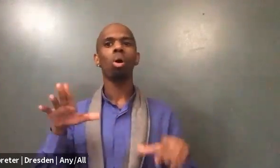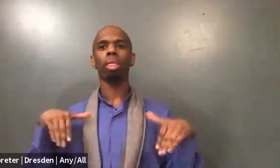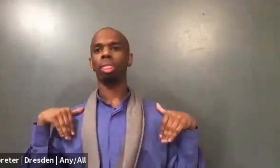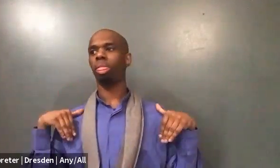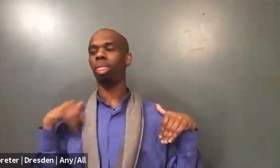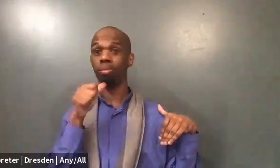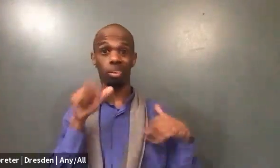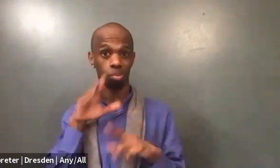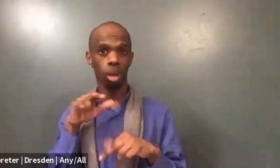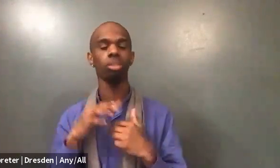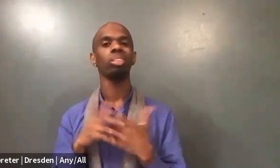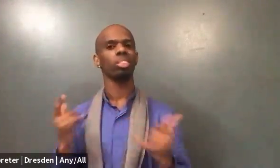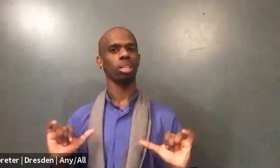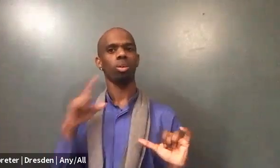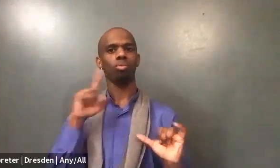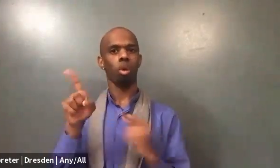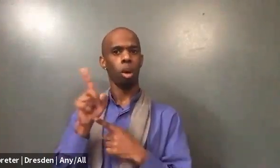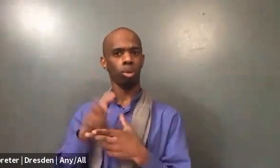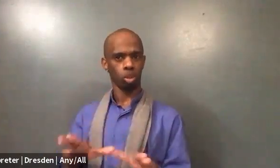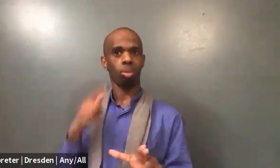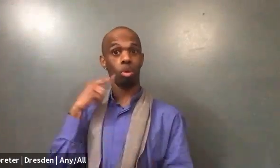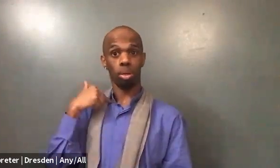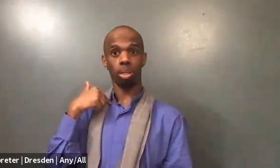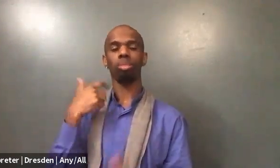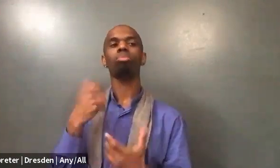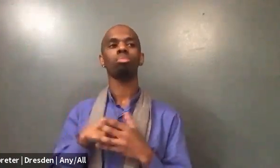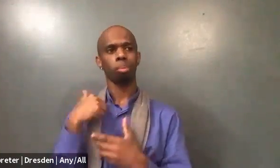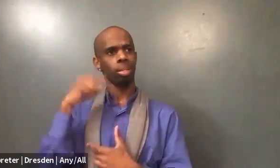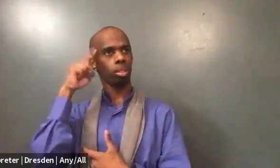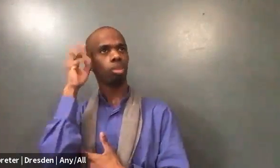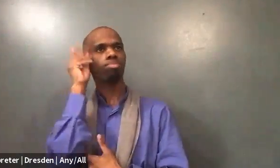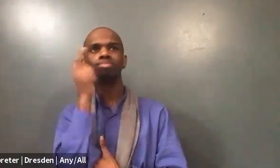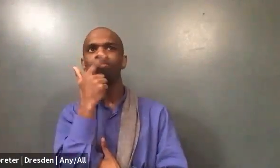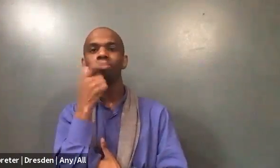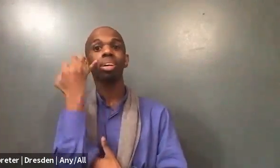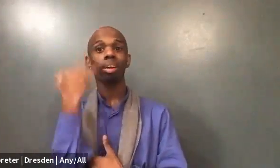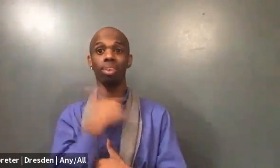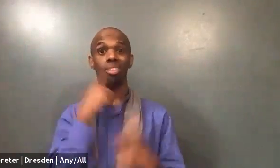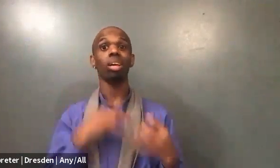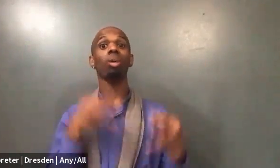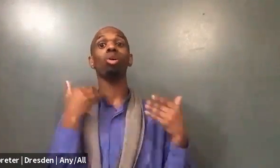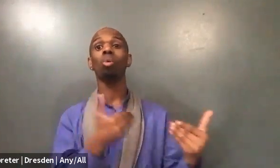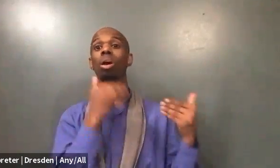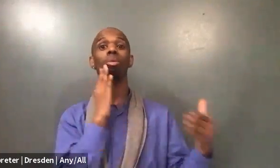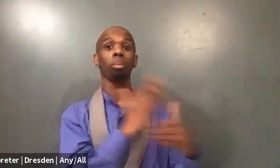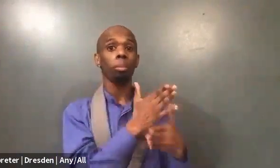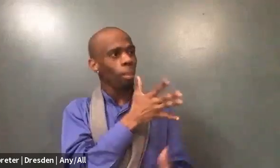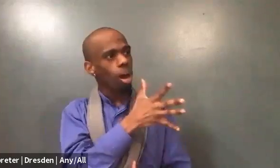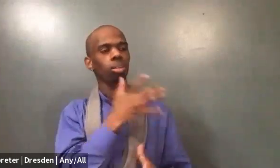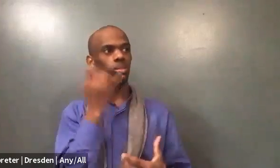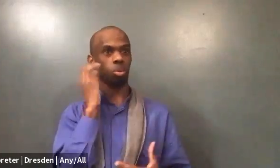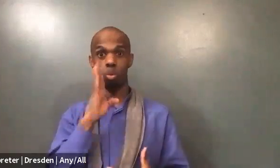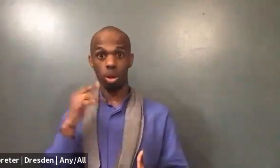for me, where I thought about, will I be safe if I respond? Like, will I be able to handle